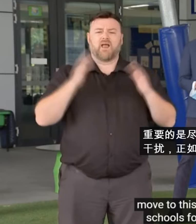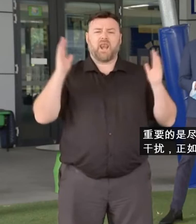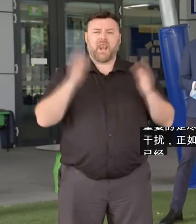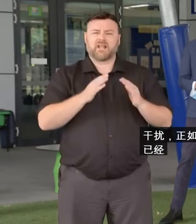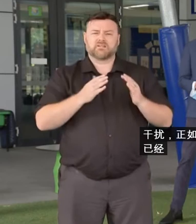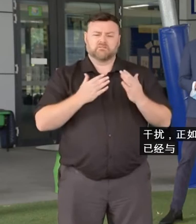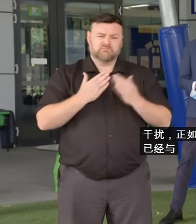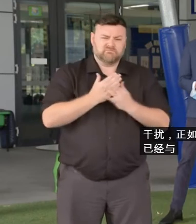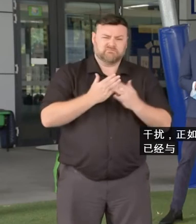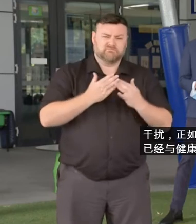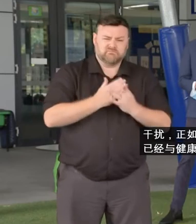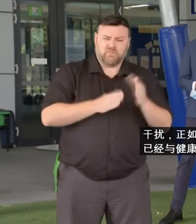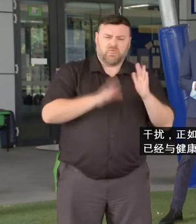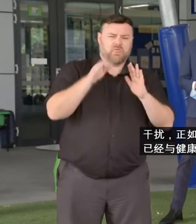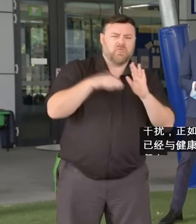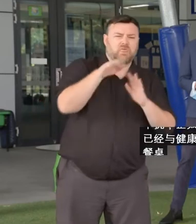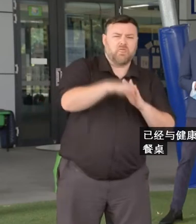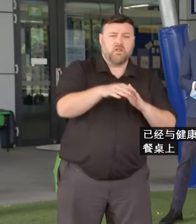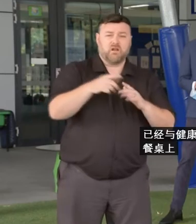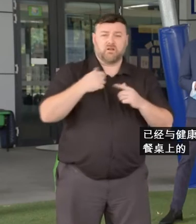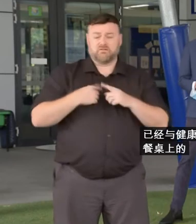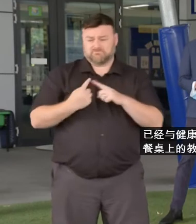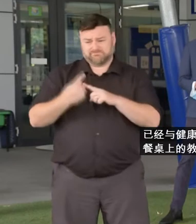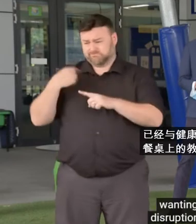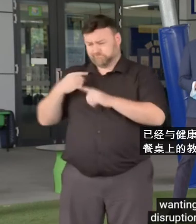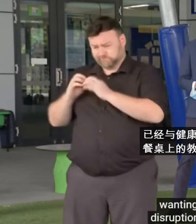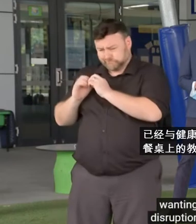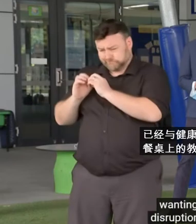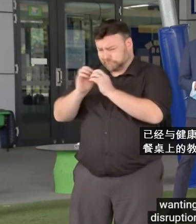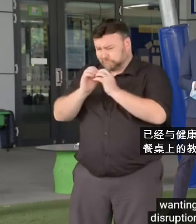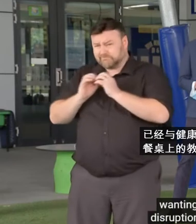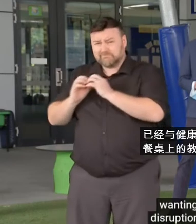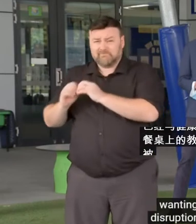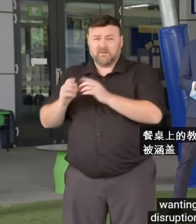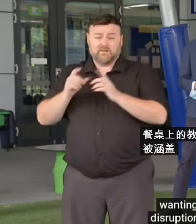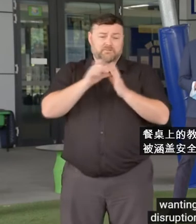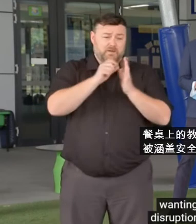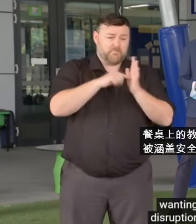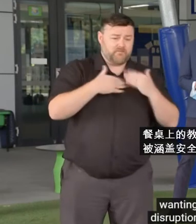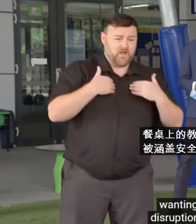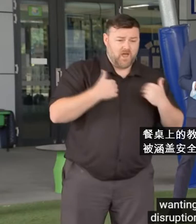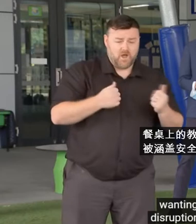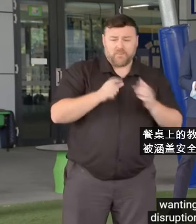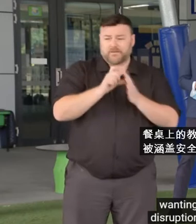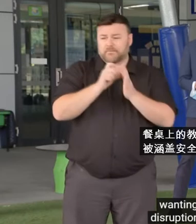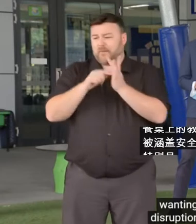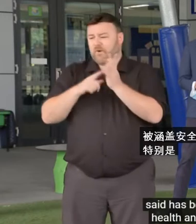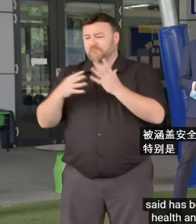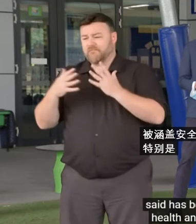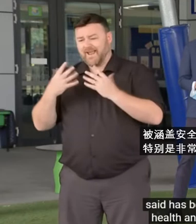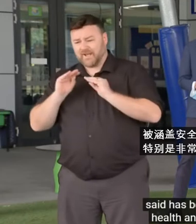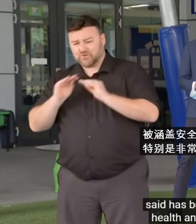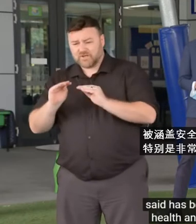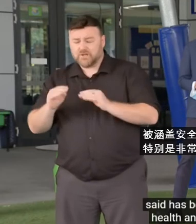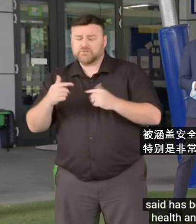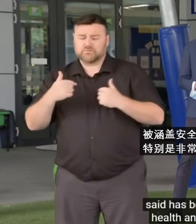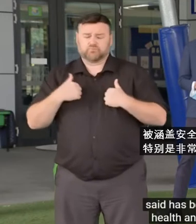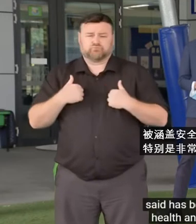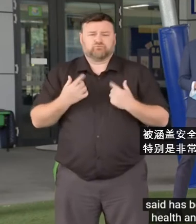as I said, has been worked on with health and education at the table to ensure that it is COVID safe and COVID smart.